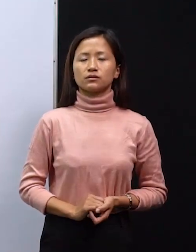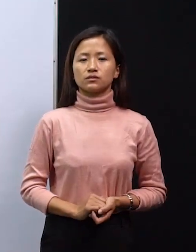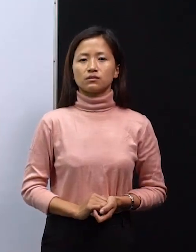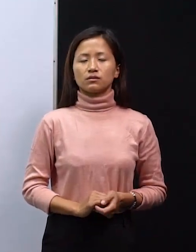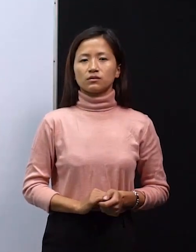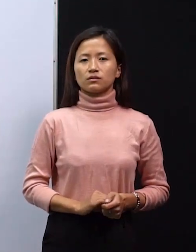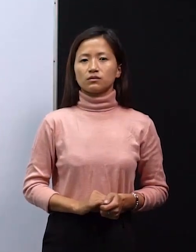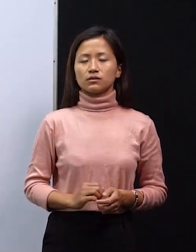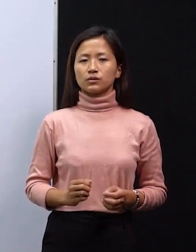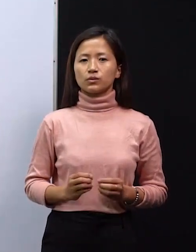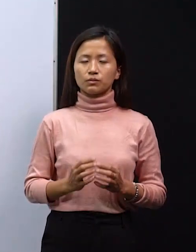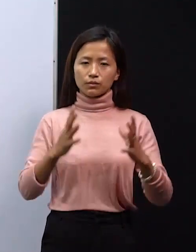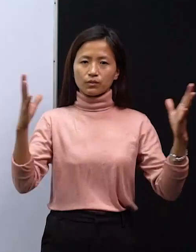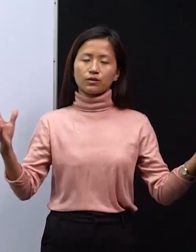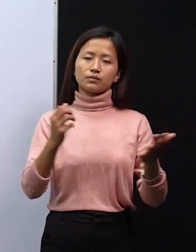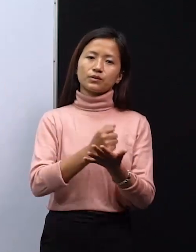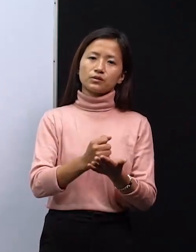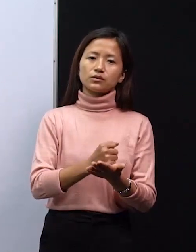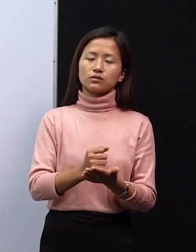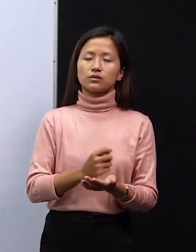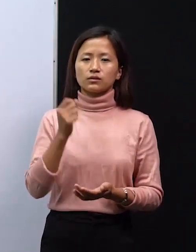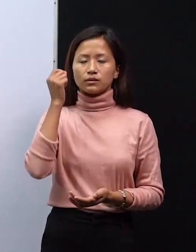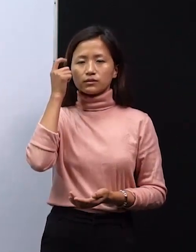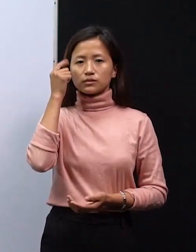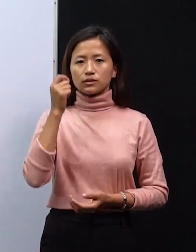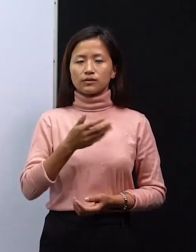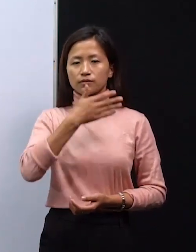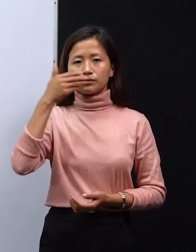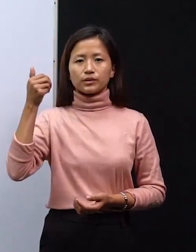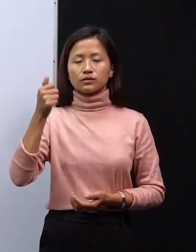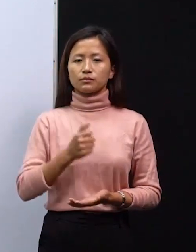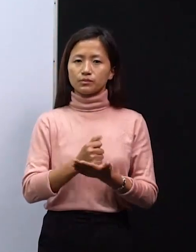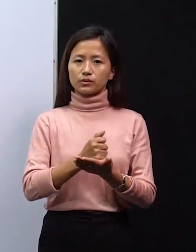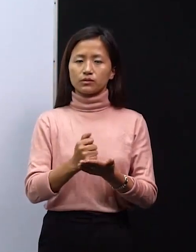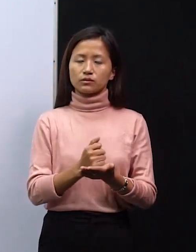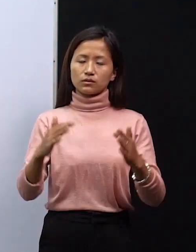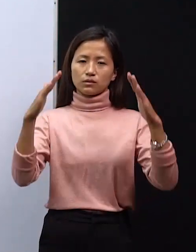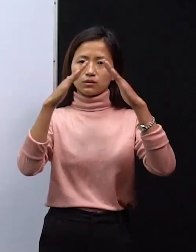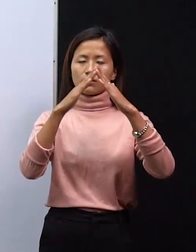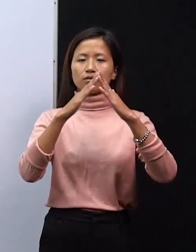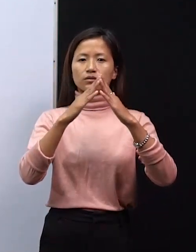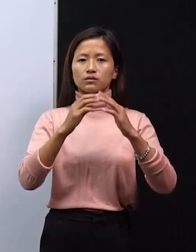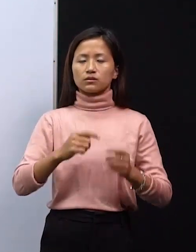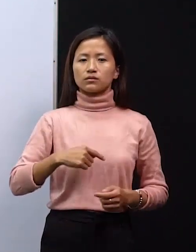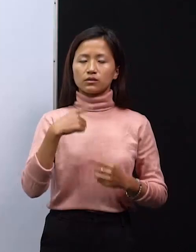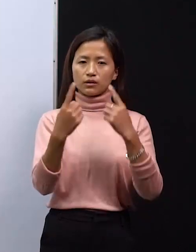all right? With more practice, you will be able to understand even better. So please practice at home. With this, we will